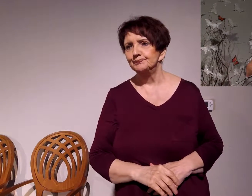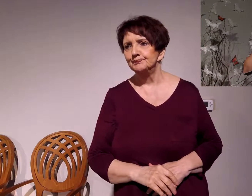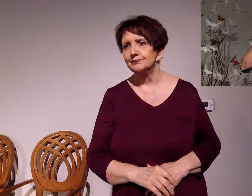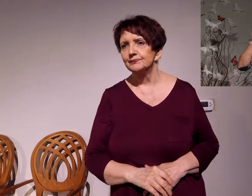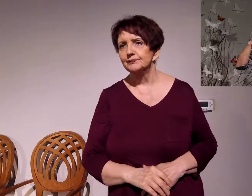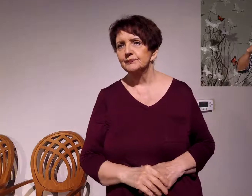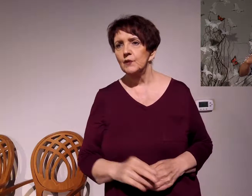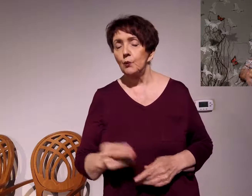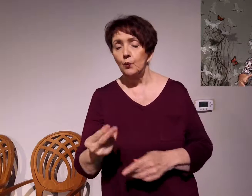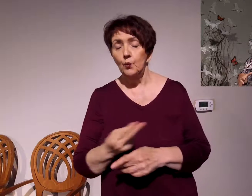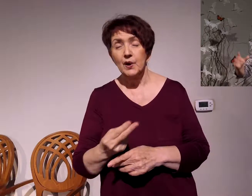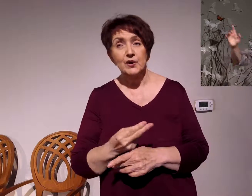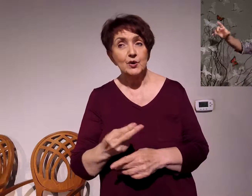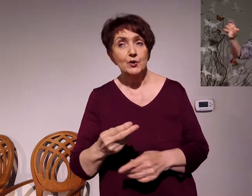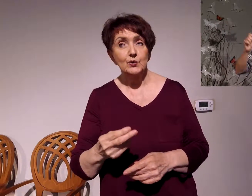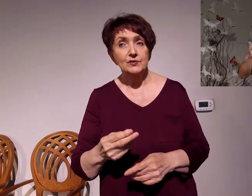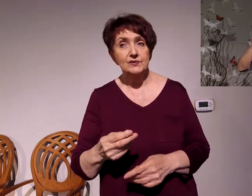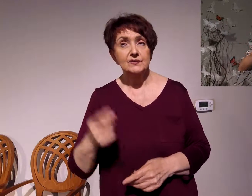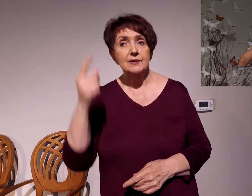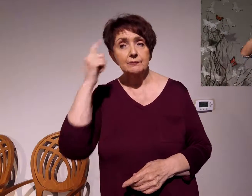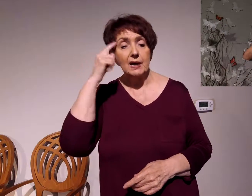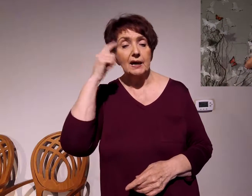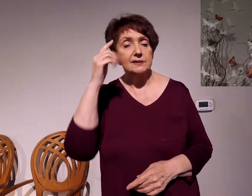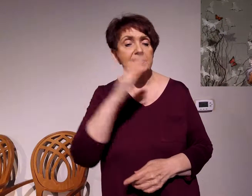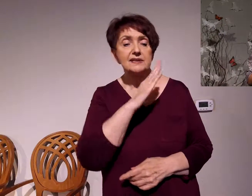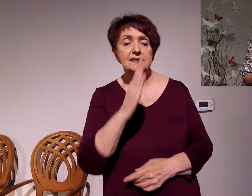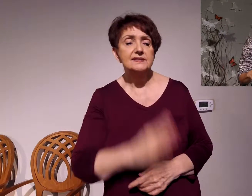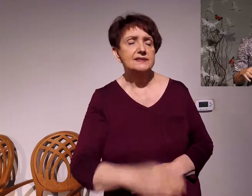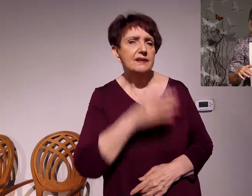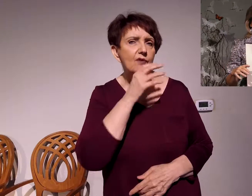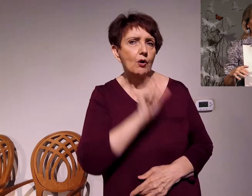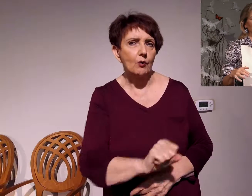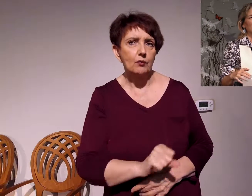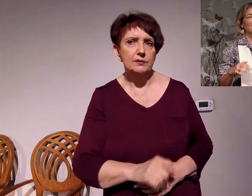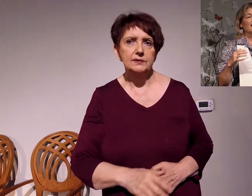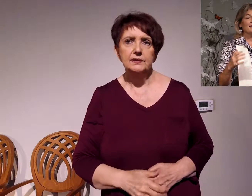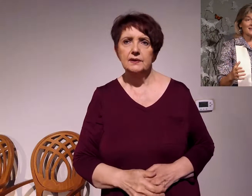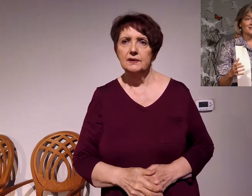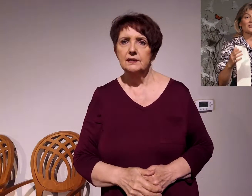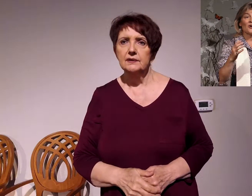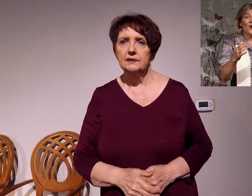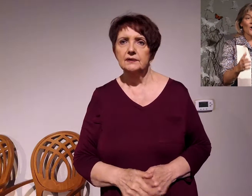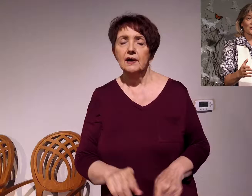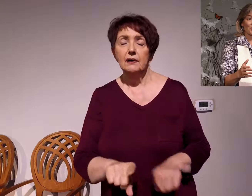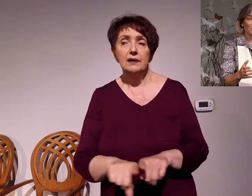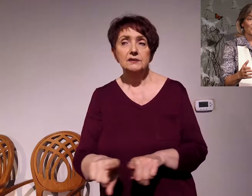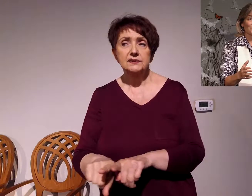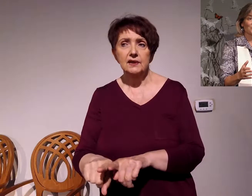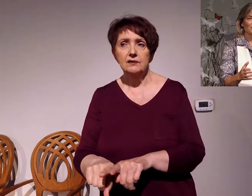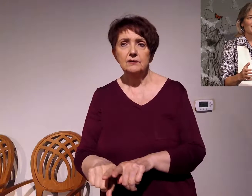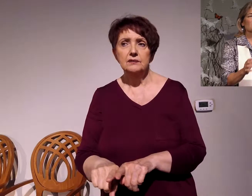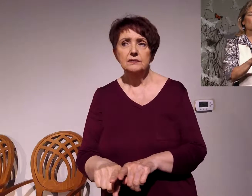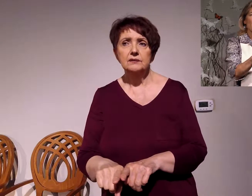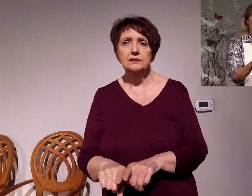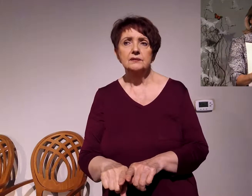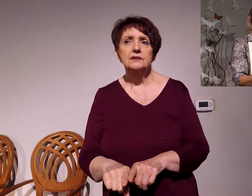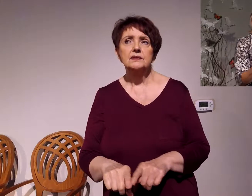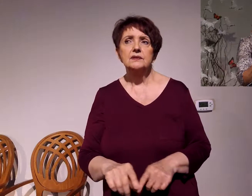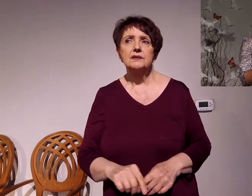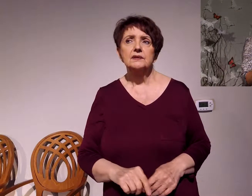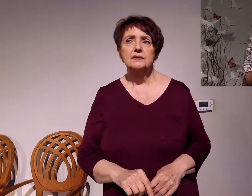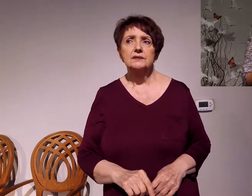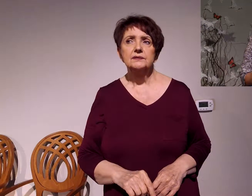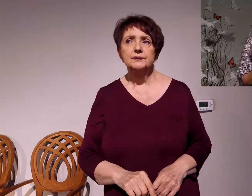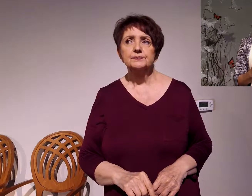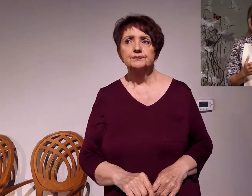we use it. And so we use it, never and it grows old. never grows old. And this Also is is